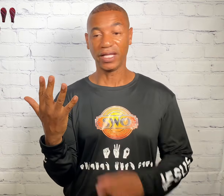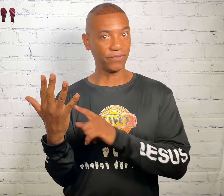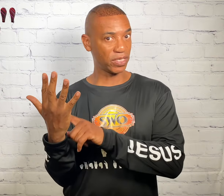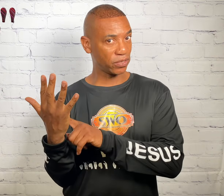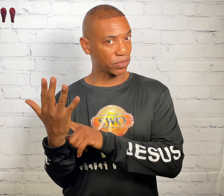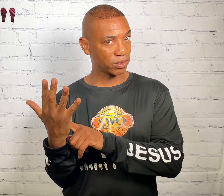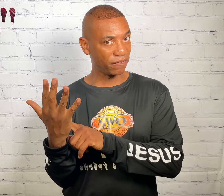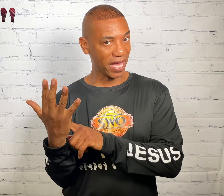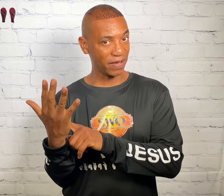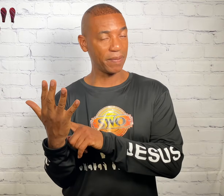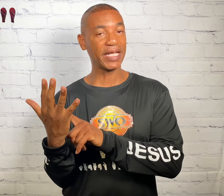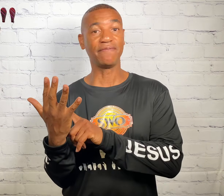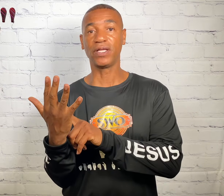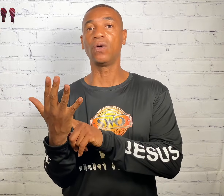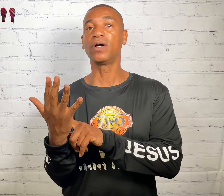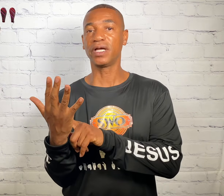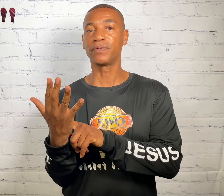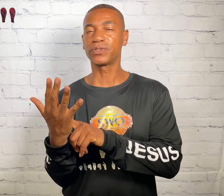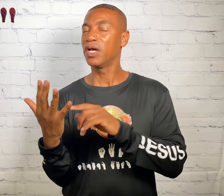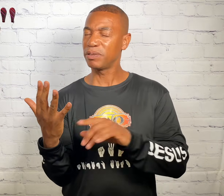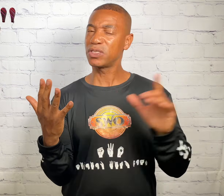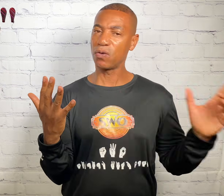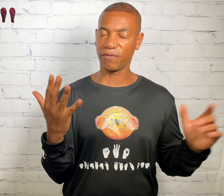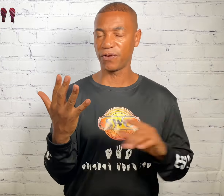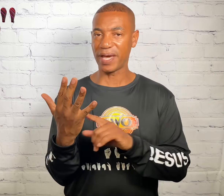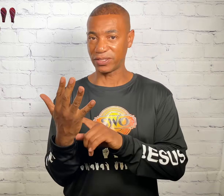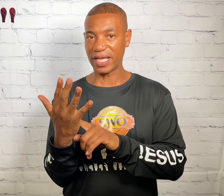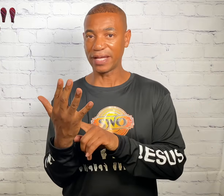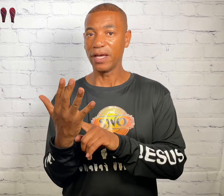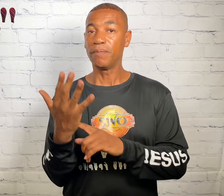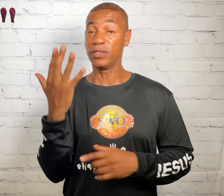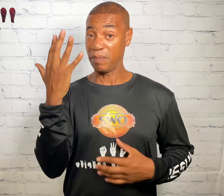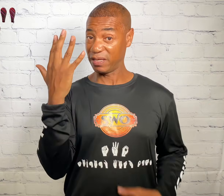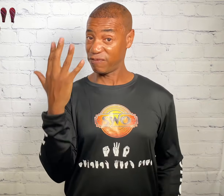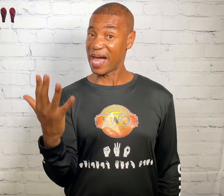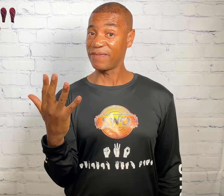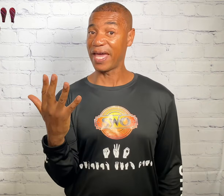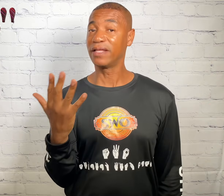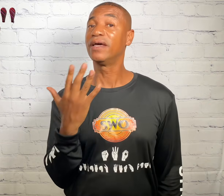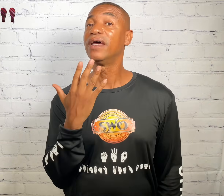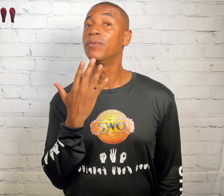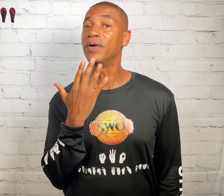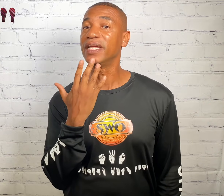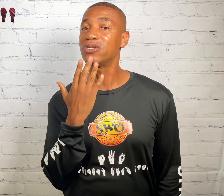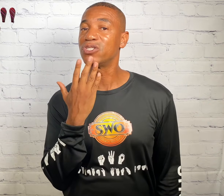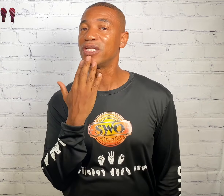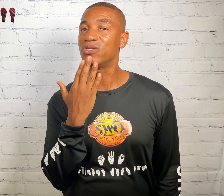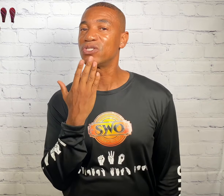If you didn't know this was a 5, I made a video on numbers. Please go and refer back to that. But you make the 5 hand, bring that to the chin, and you just